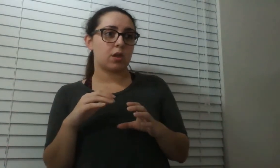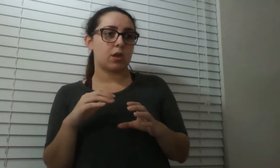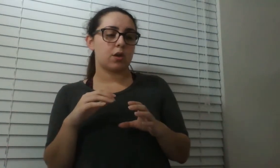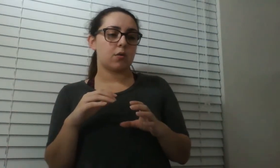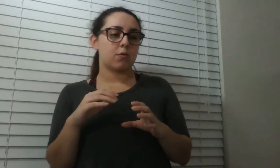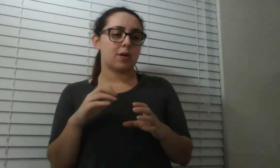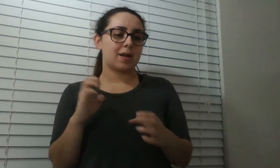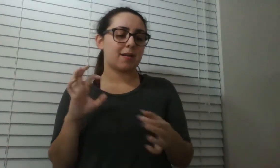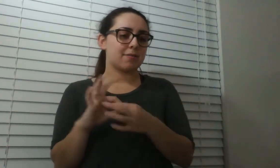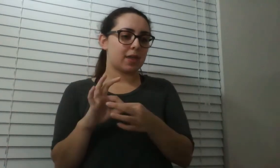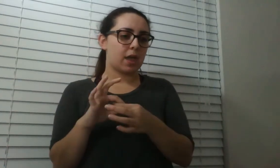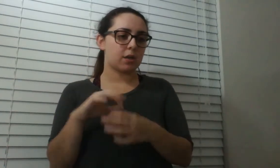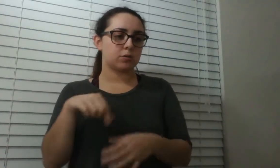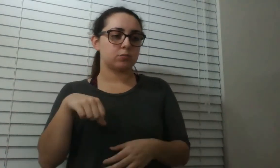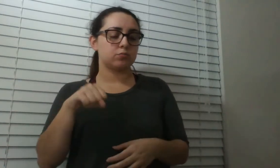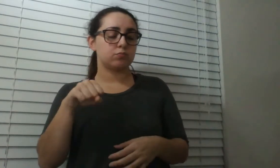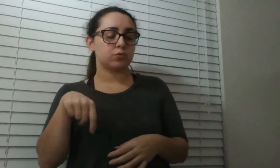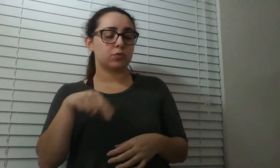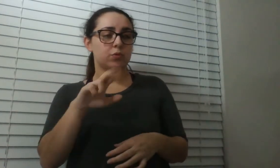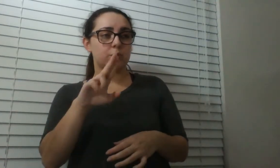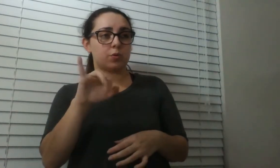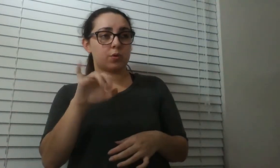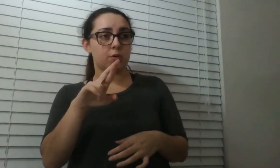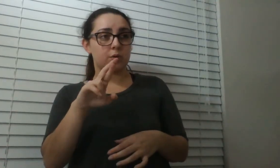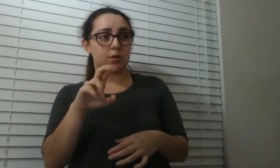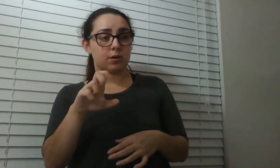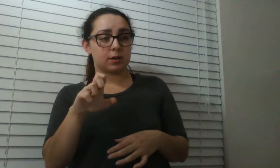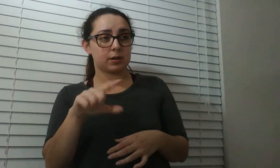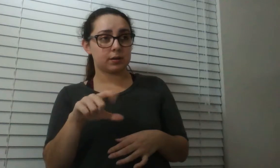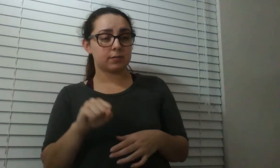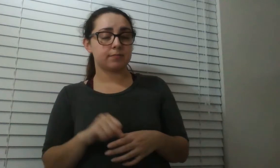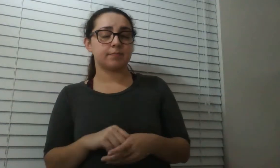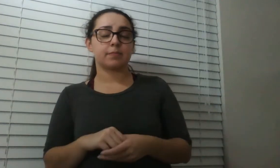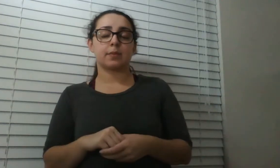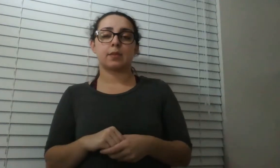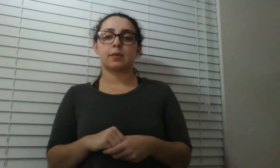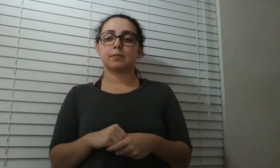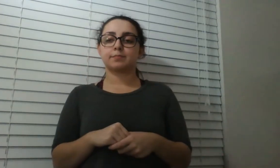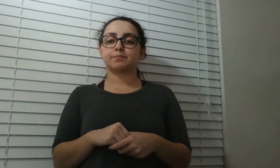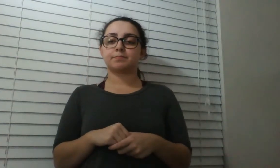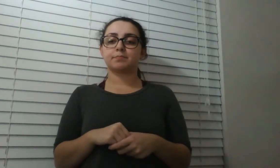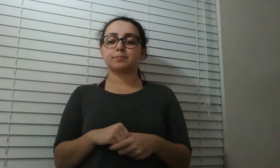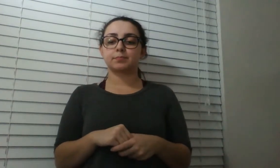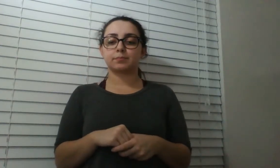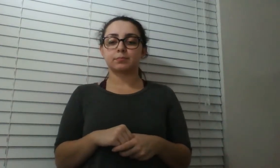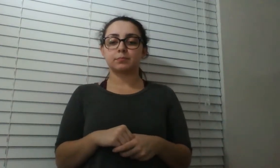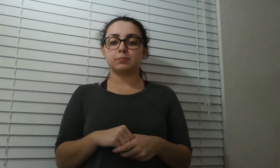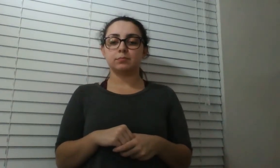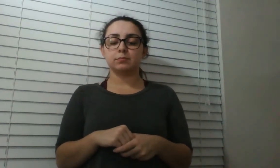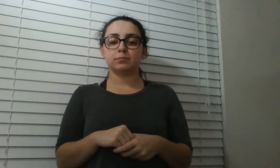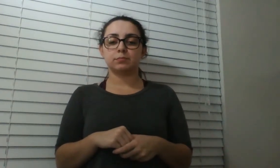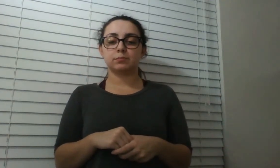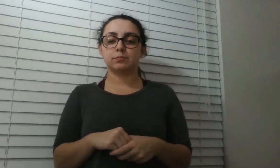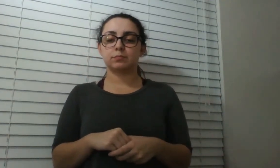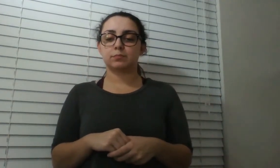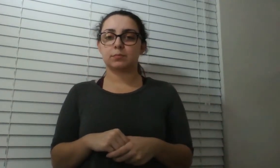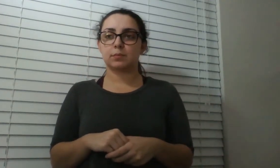that's got this kind of deeper evolutionary background? And I think there is some evidence that... But isn't there also like a counter-squirrel instinct? I mean,